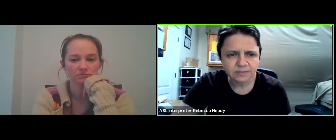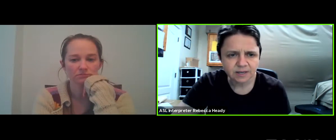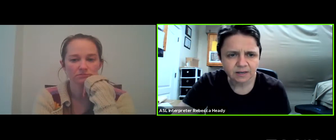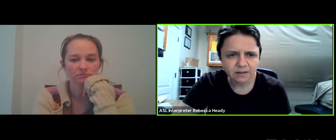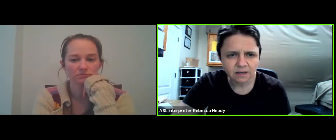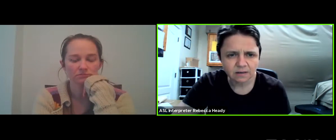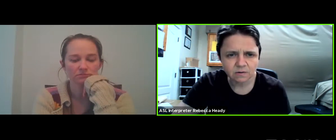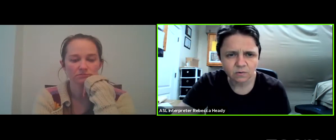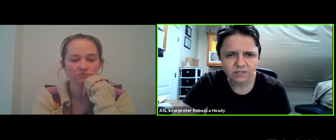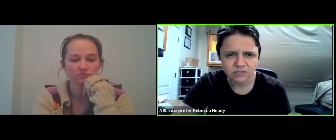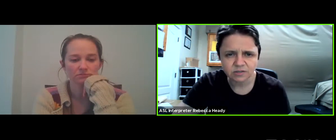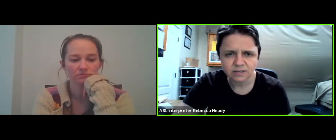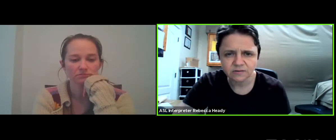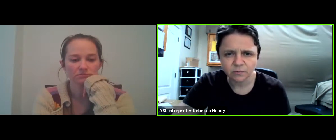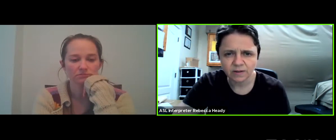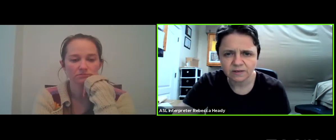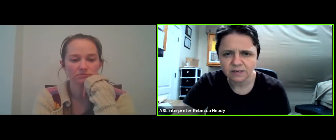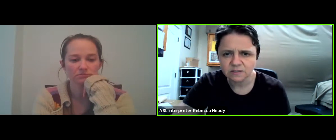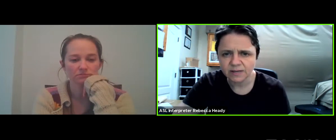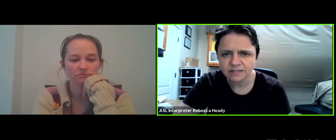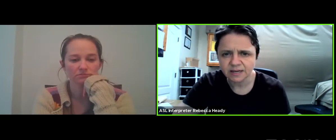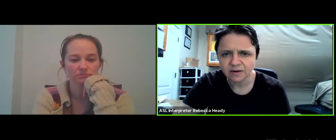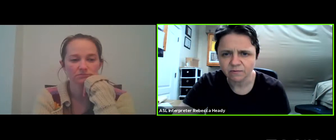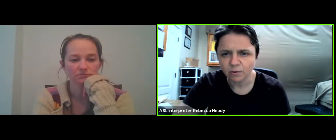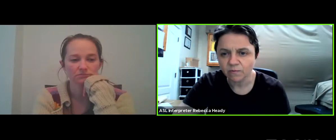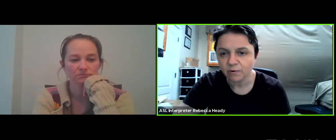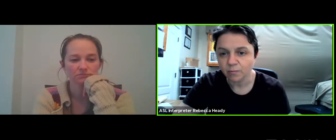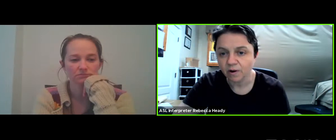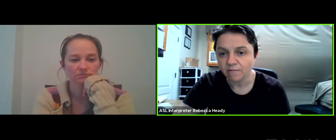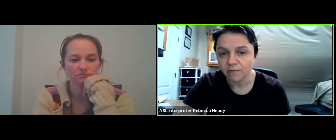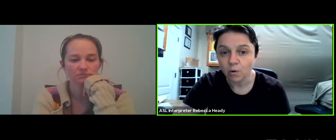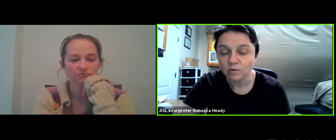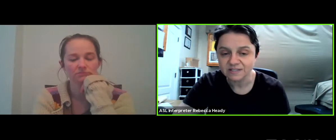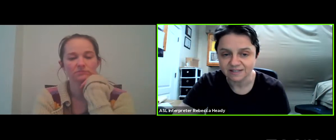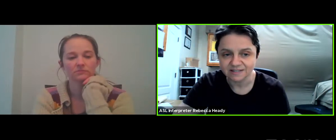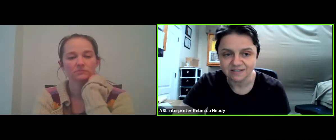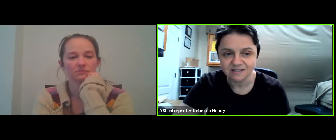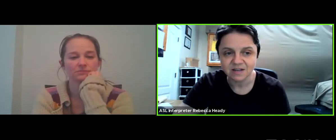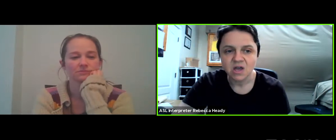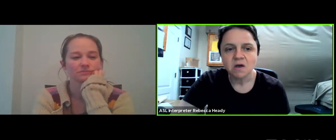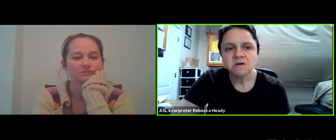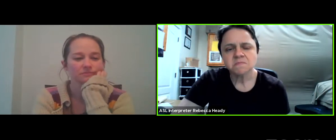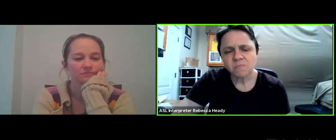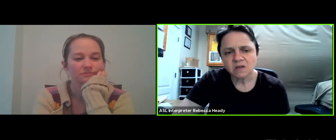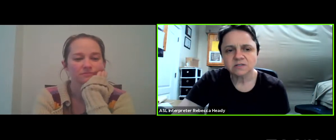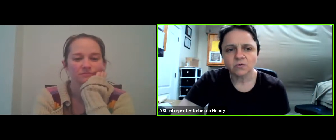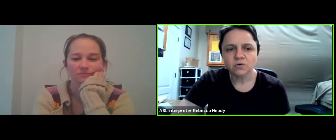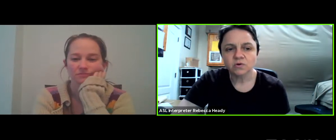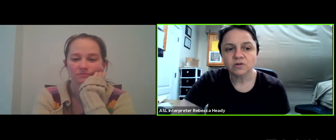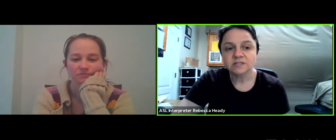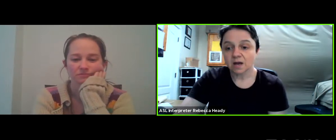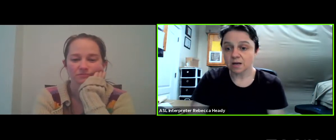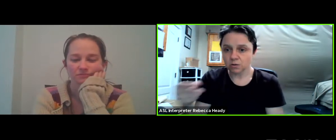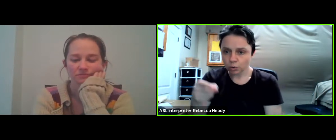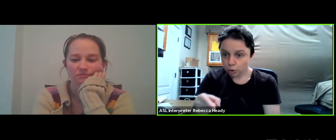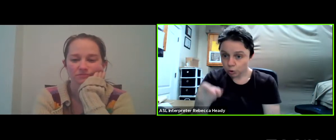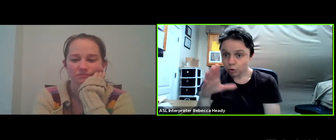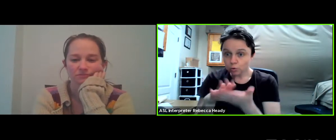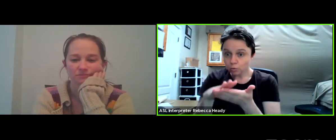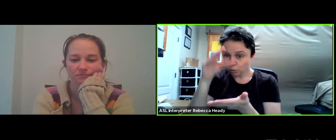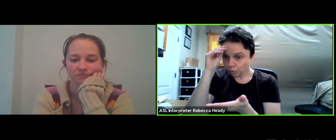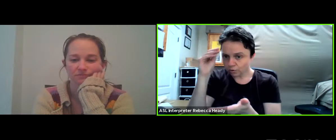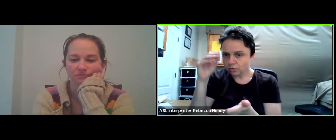WH type sign at the end of the question, thus avoiding the need to maintain a furrow for a brow for the whole sentence. So you could